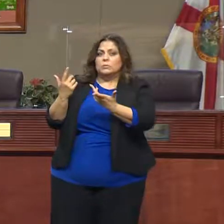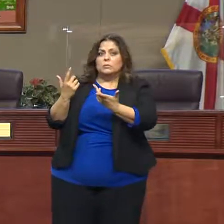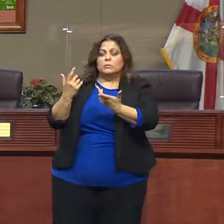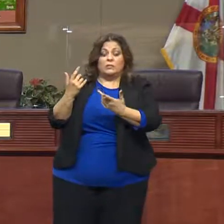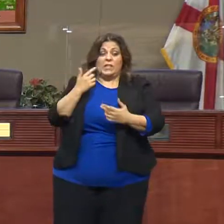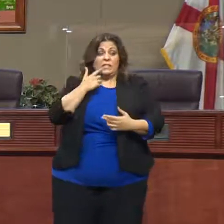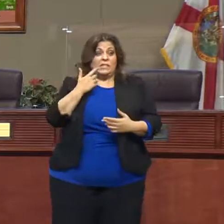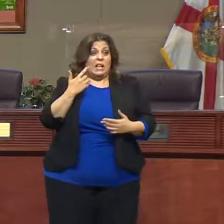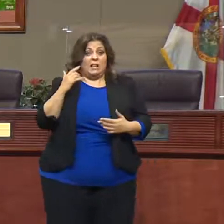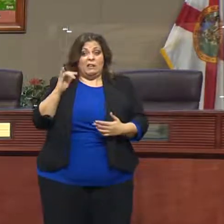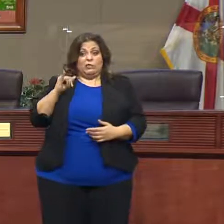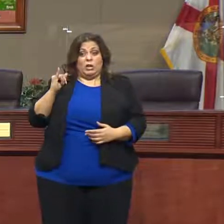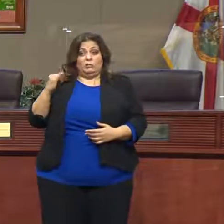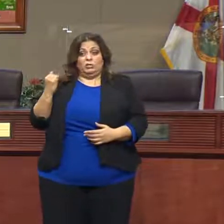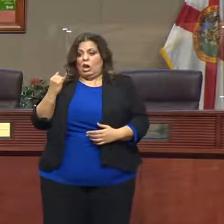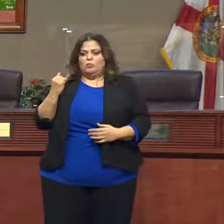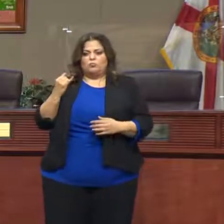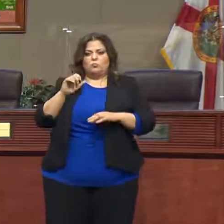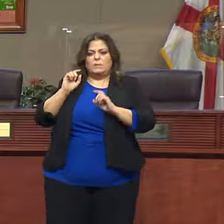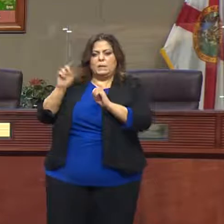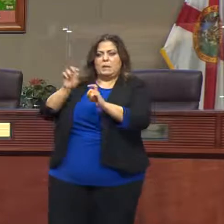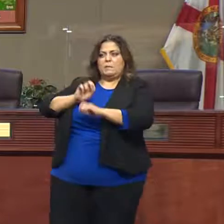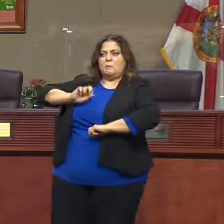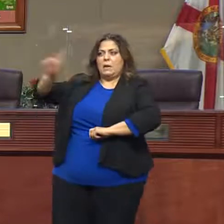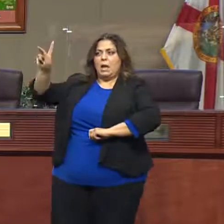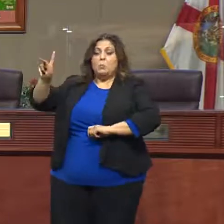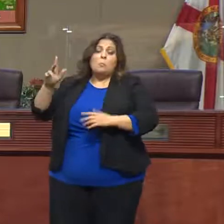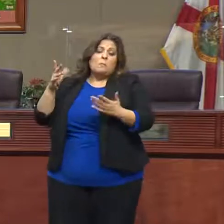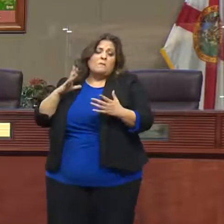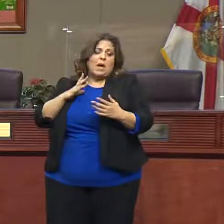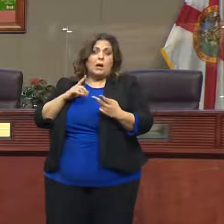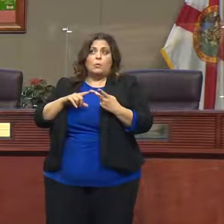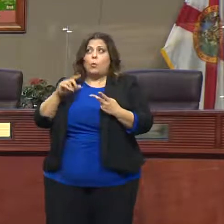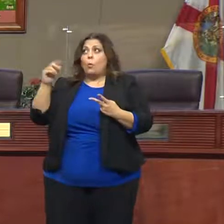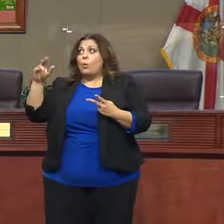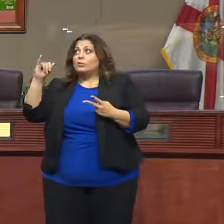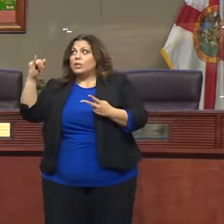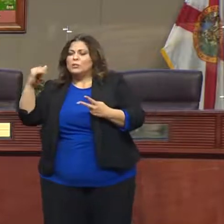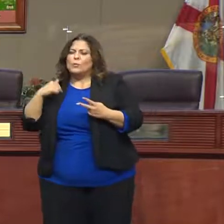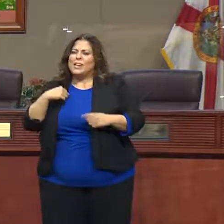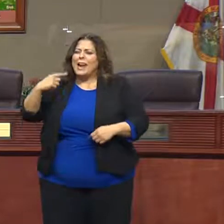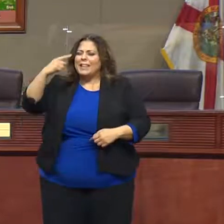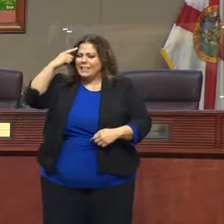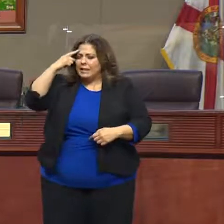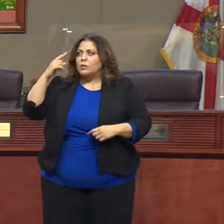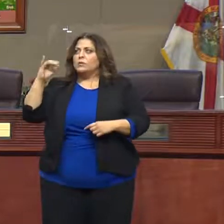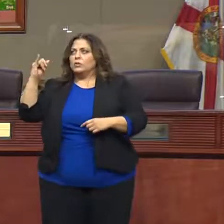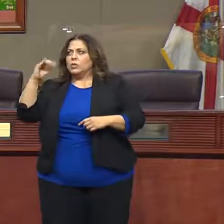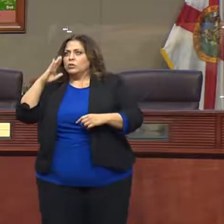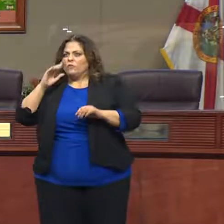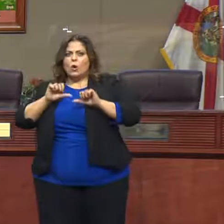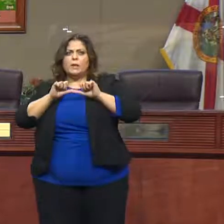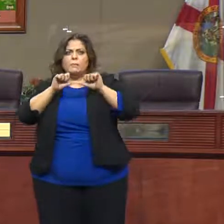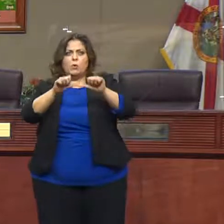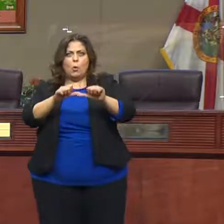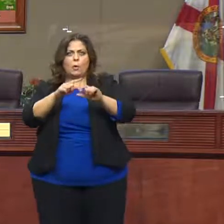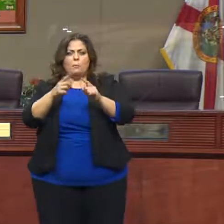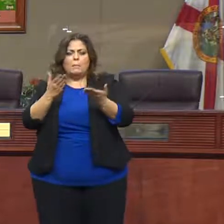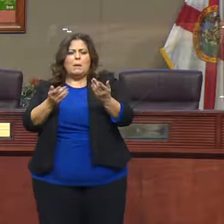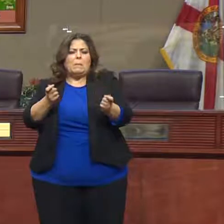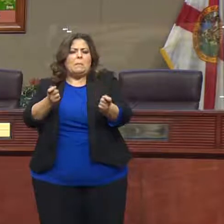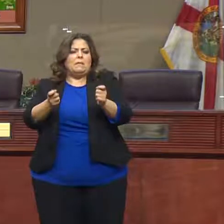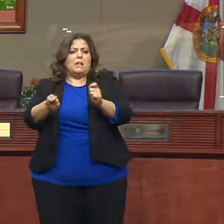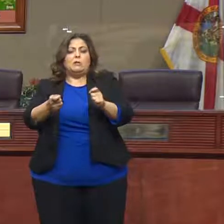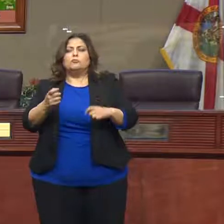back if it gets recalled or continue the distribution, which I think may be the case with some modifications. With